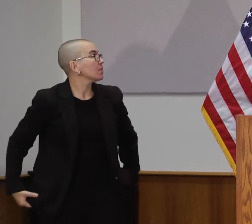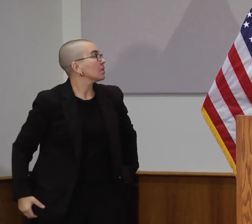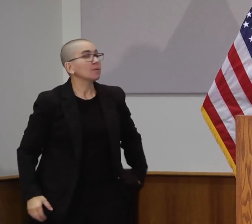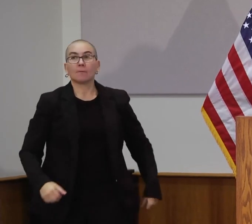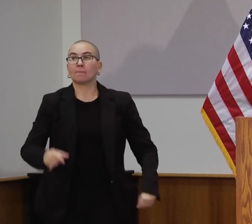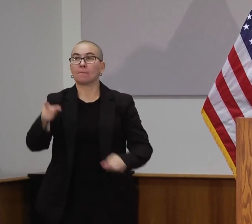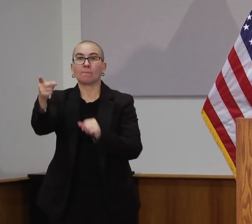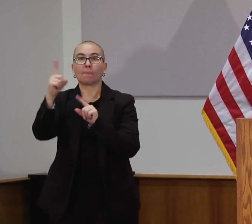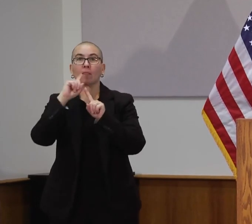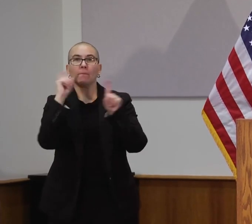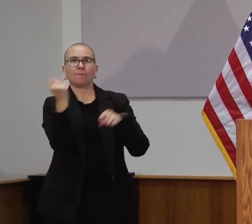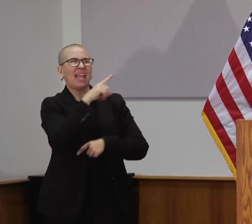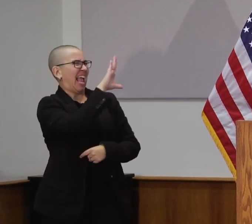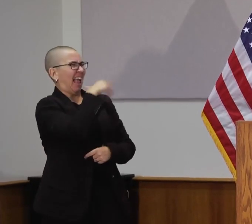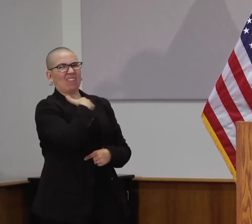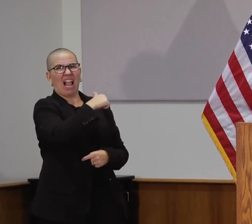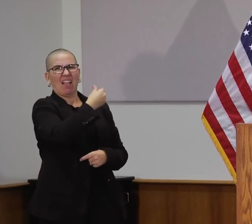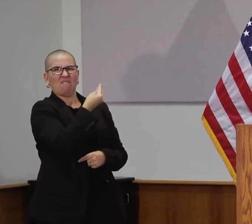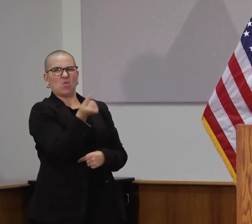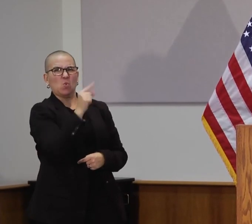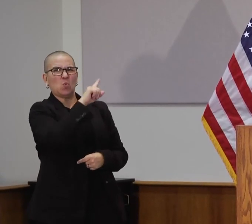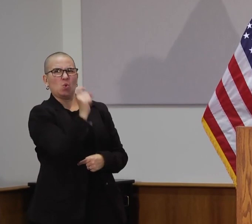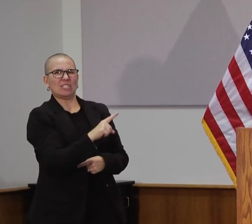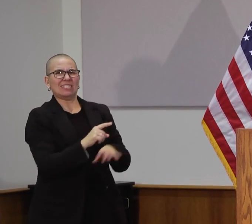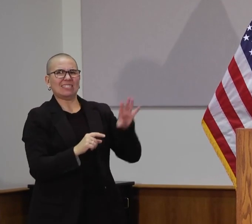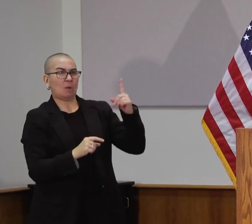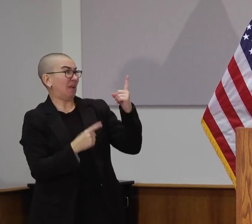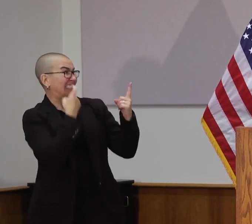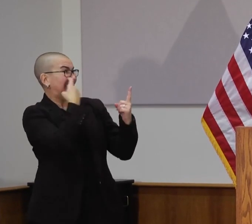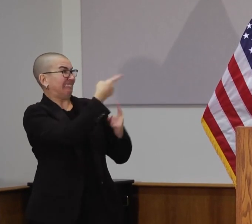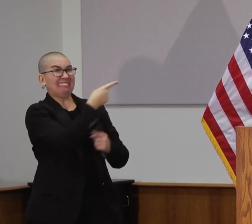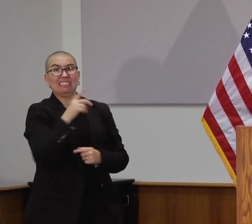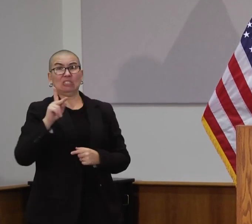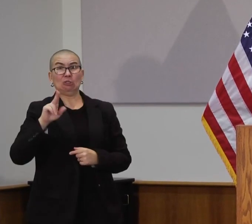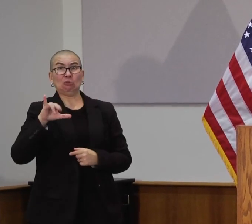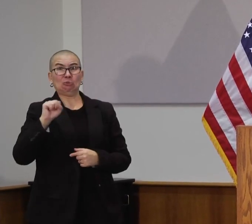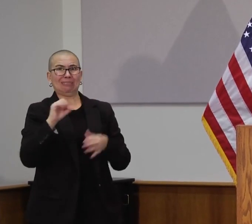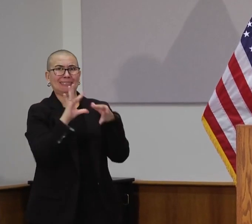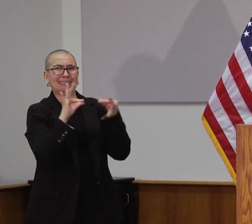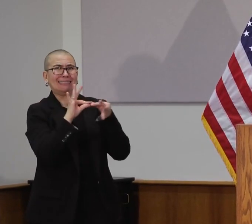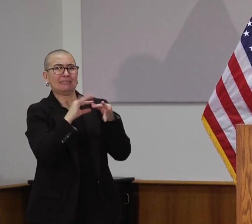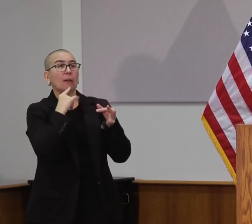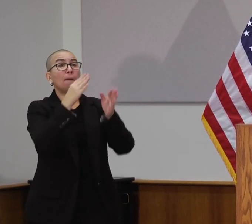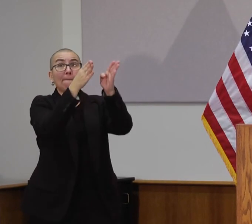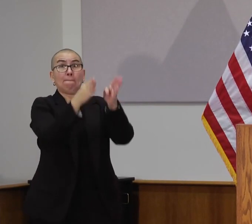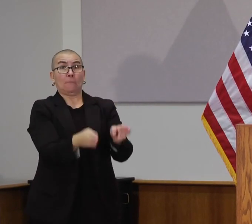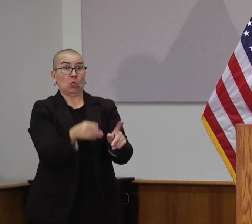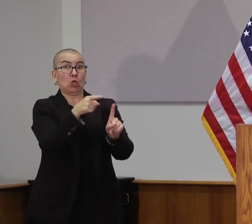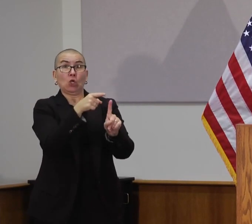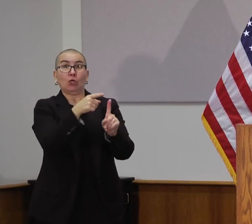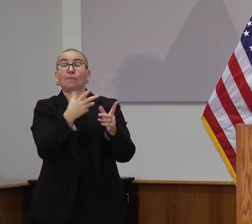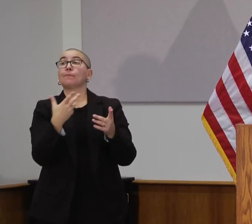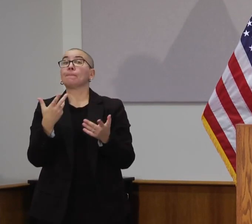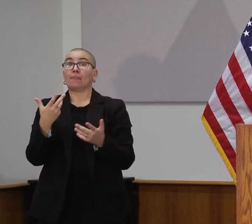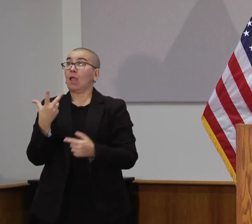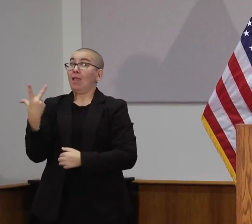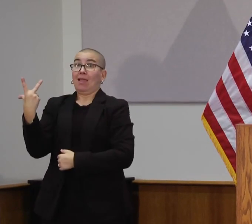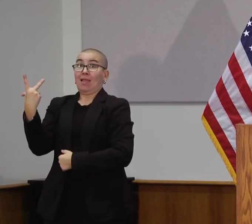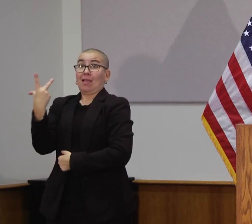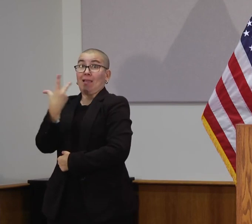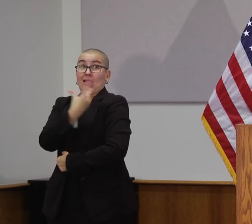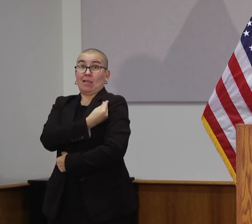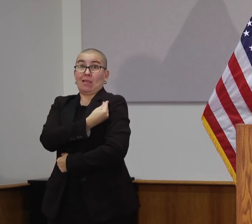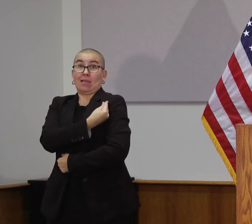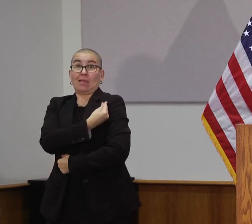Several questions. One is that note right there. With the breakthroughs in vaccines that look promising, any idea